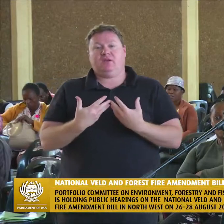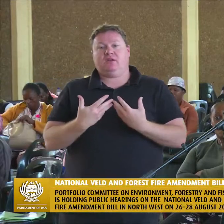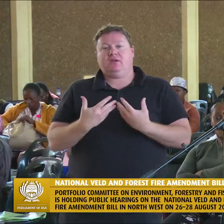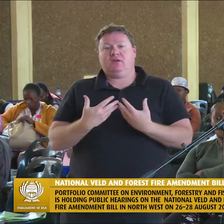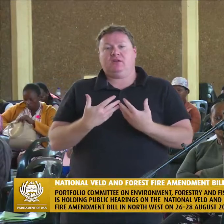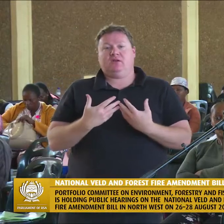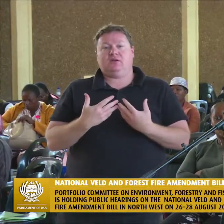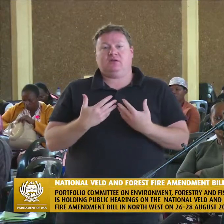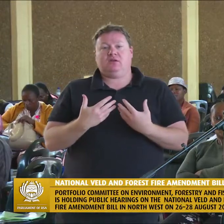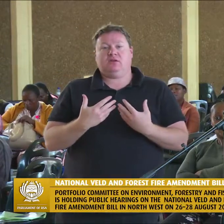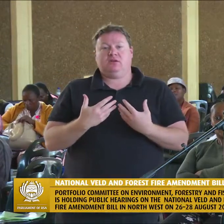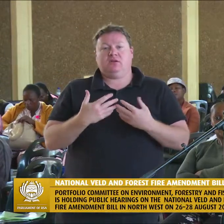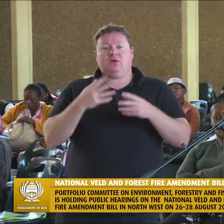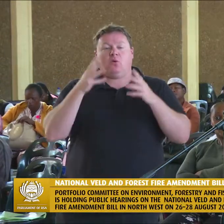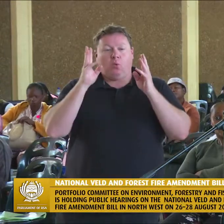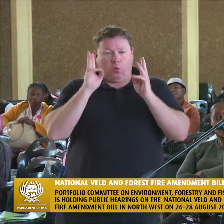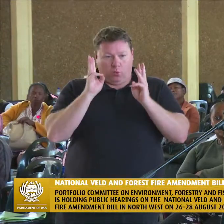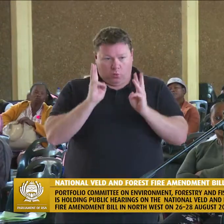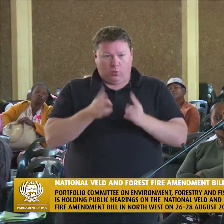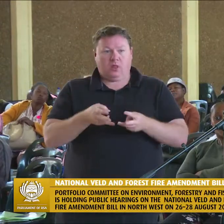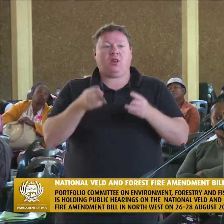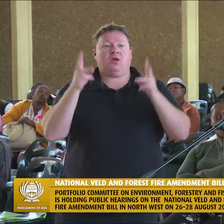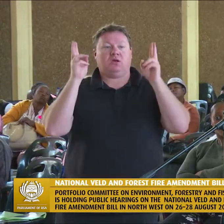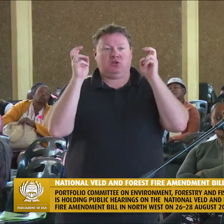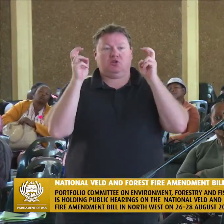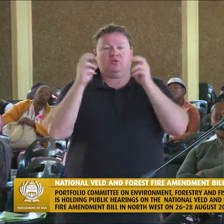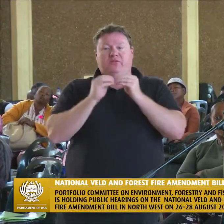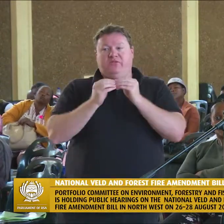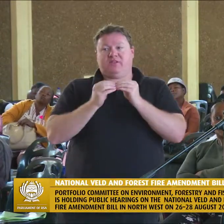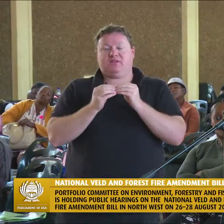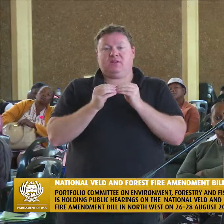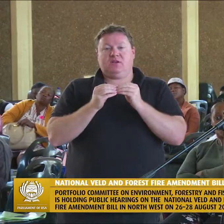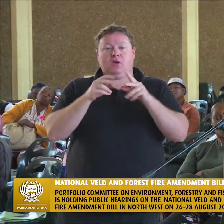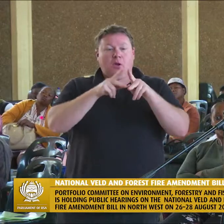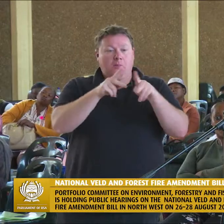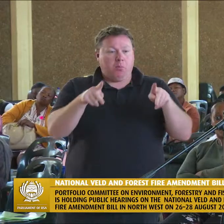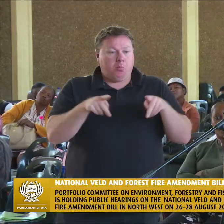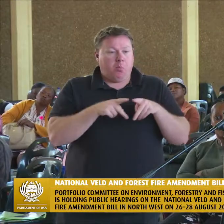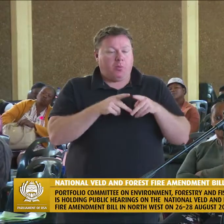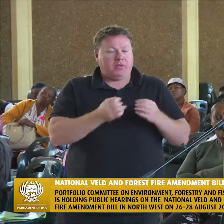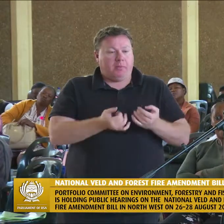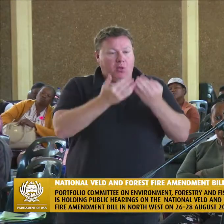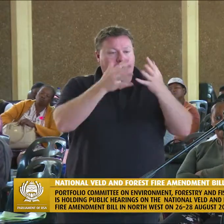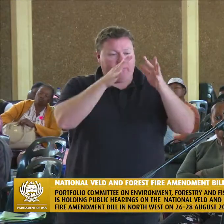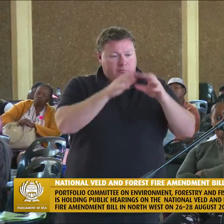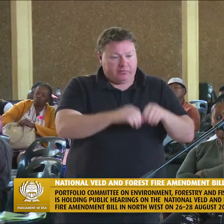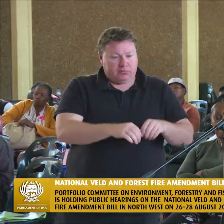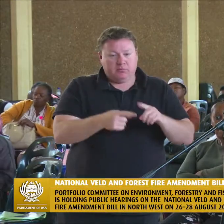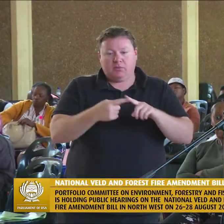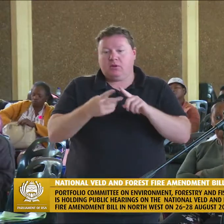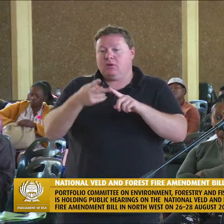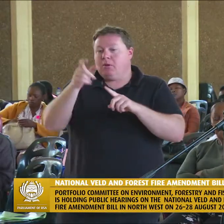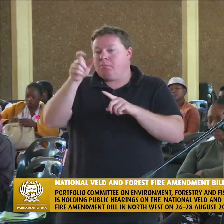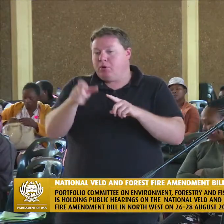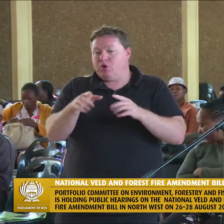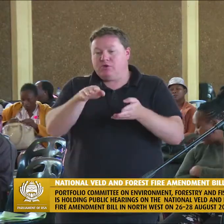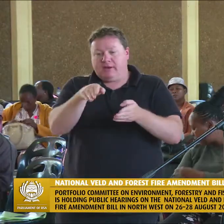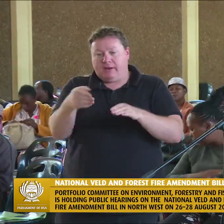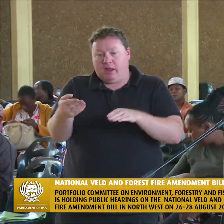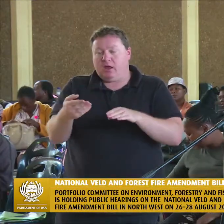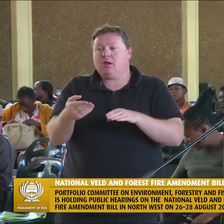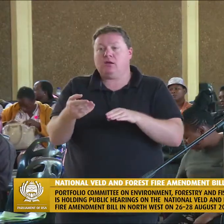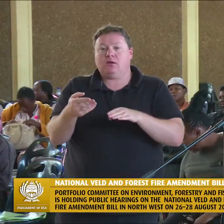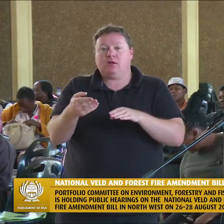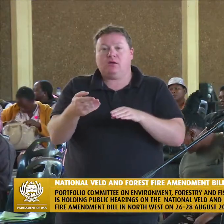will attend to the issues of when property is lost or somebody died those